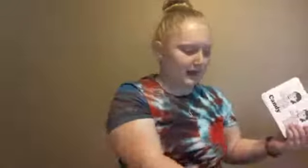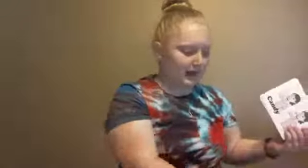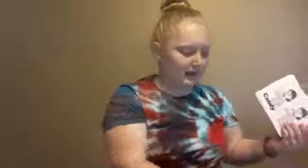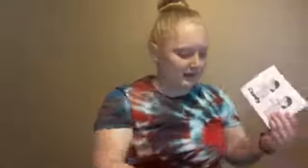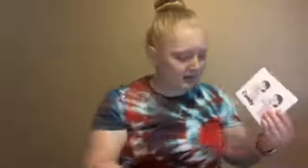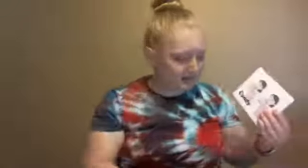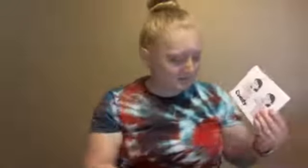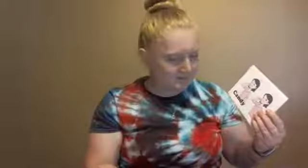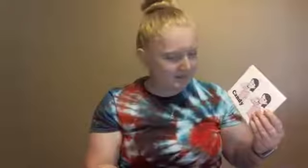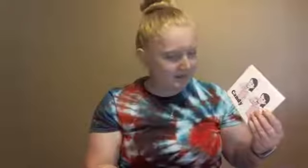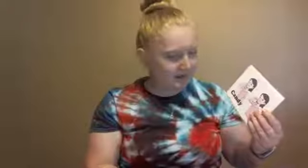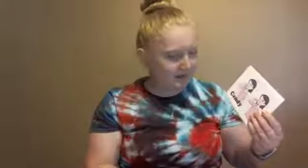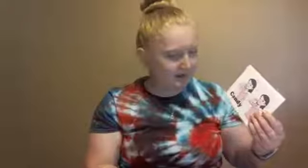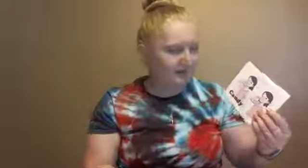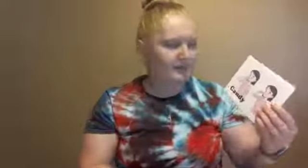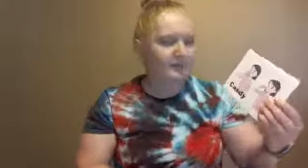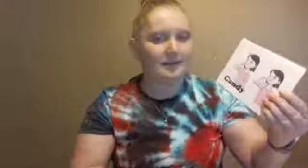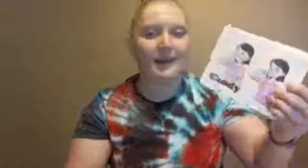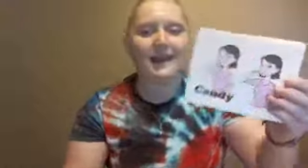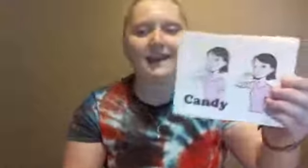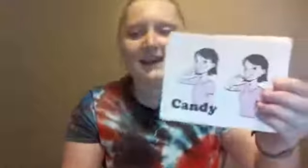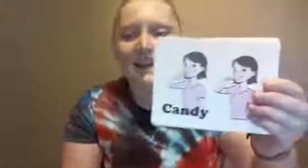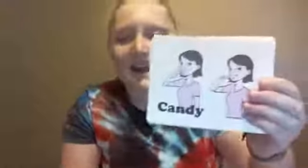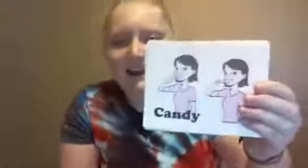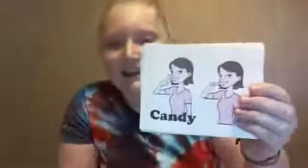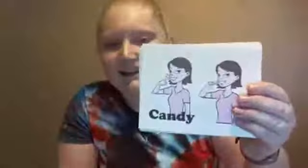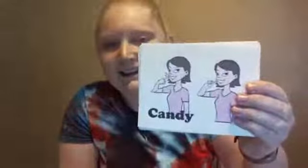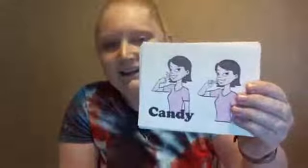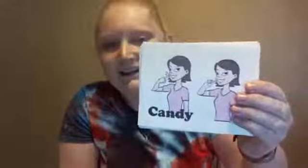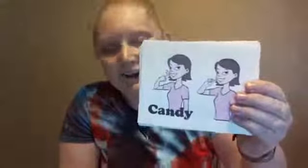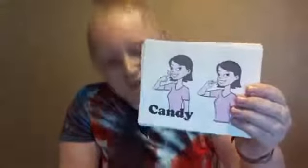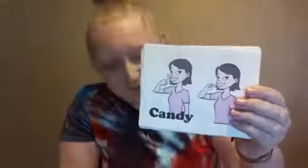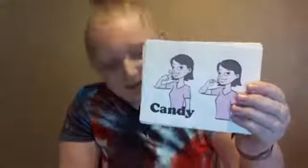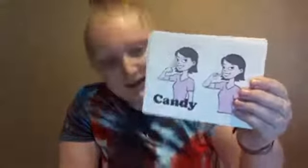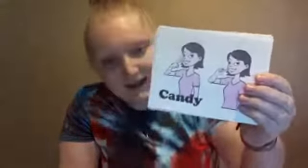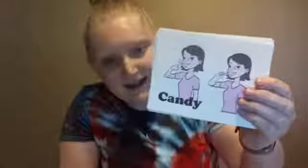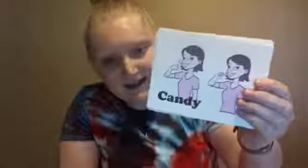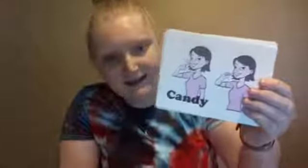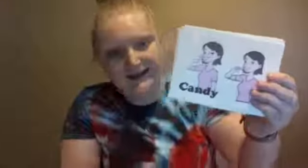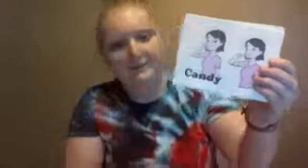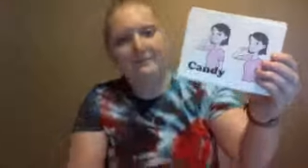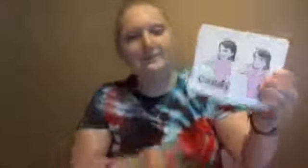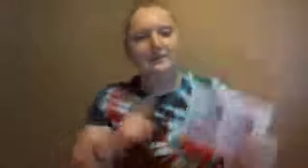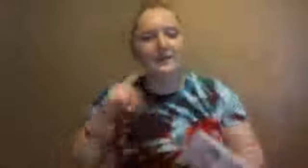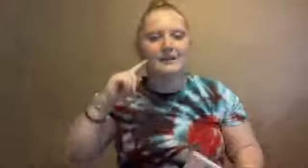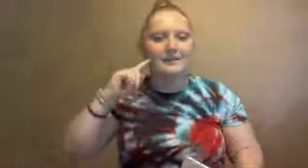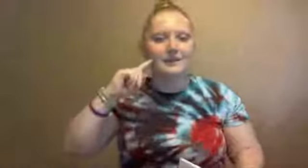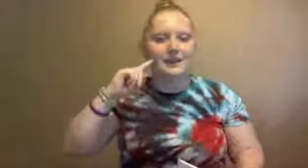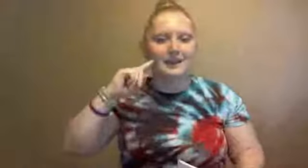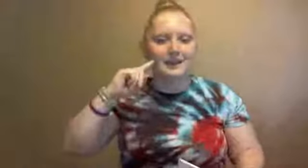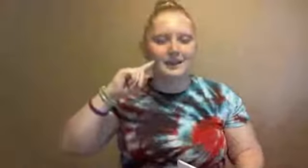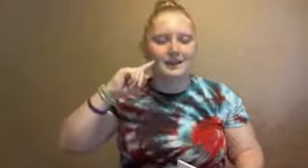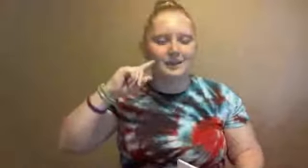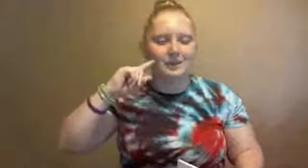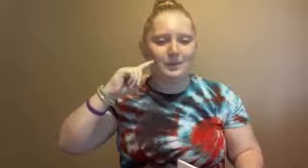Okay, our next one is candy, because who doesn't like candy? So candy, you put